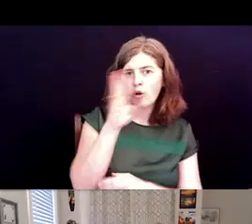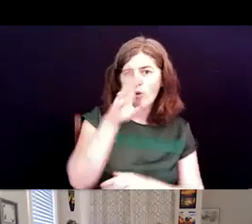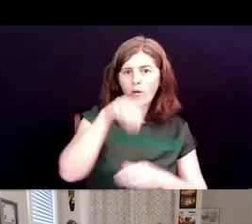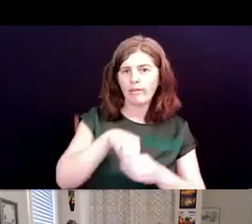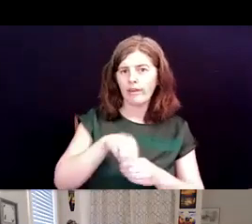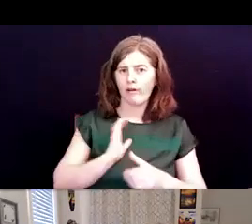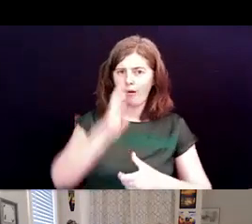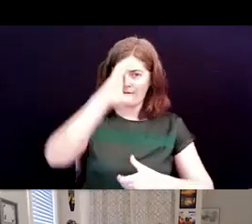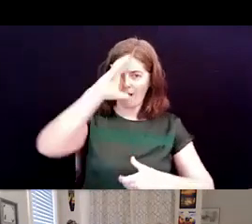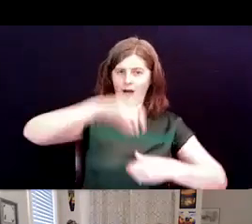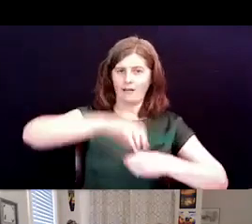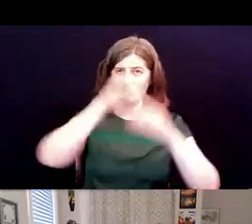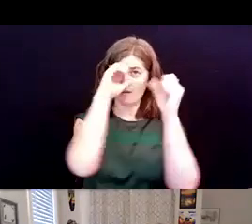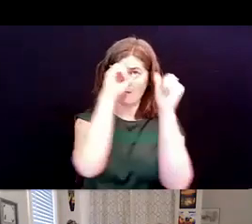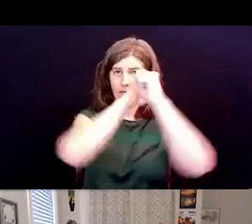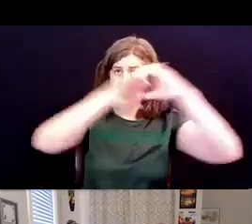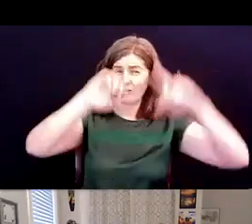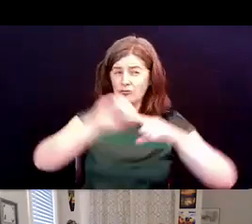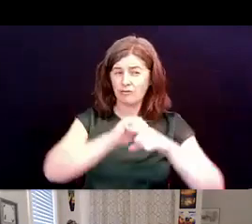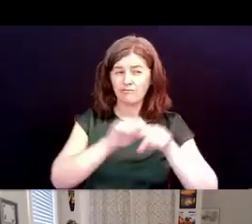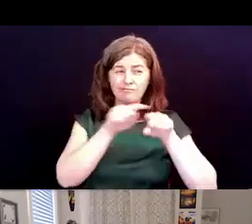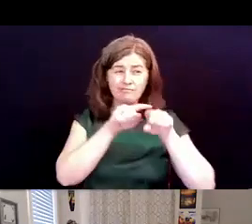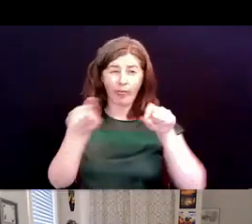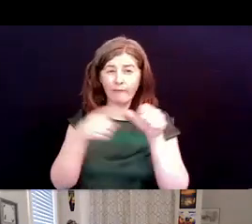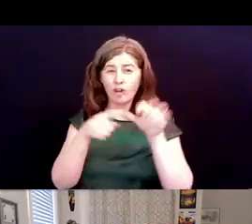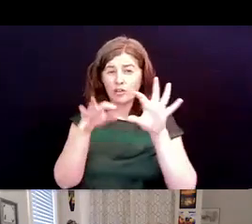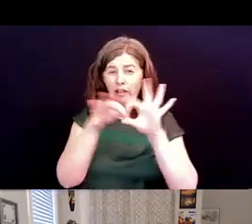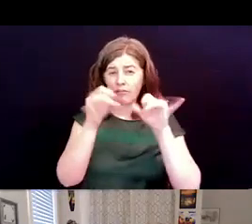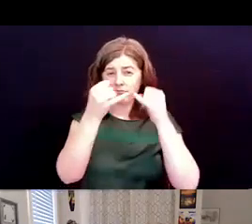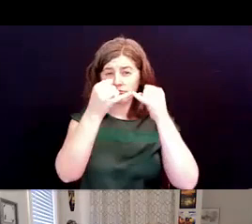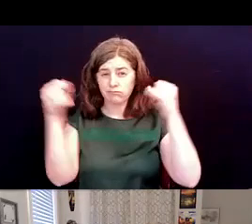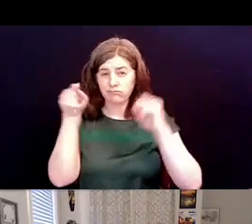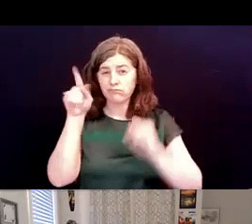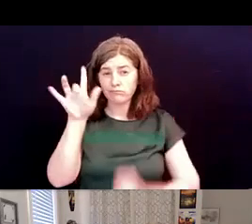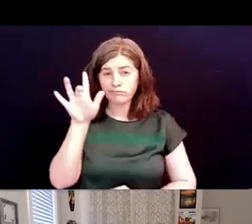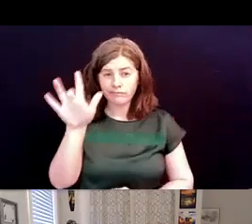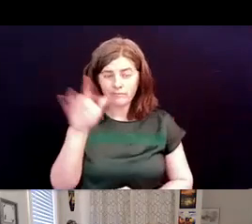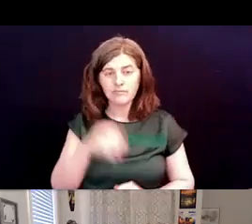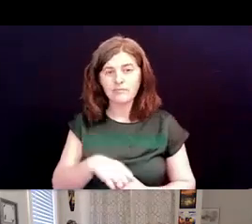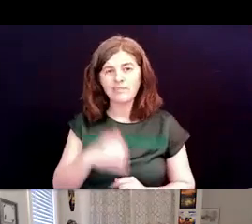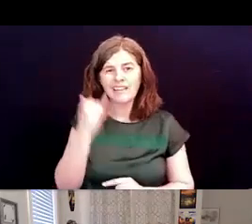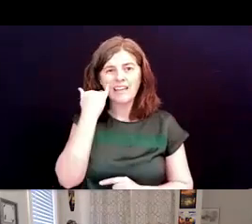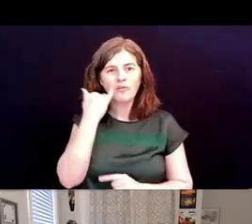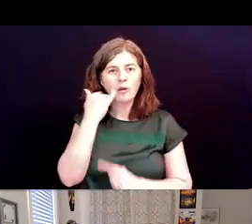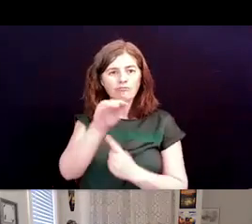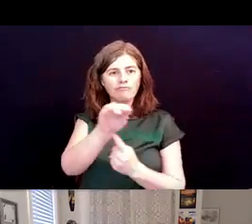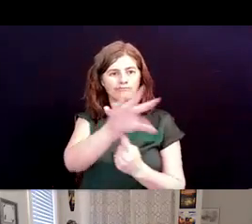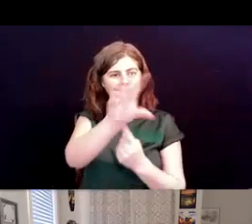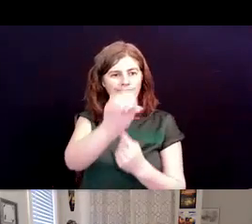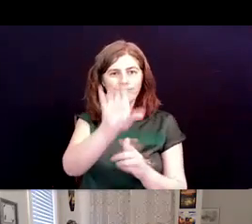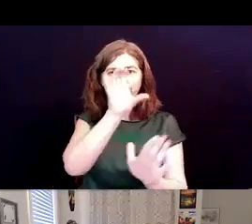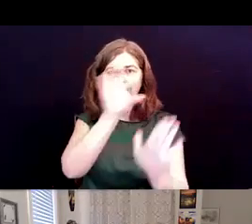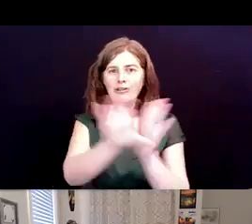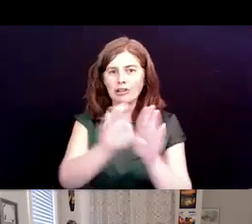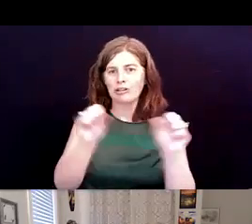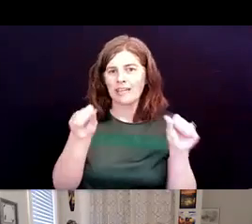training series, you can visit this link right here. If you have your camera handy, you can take a picture of the screen so